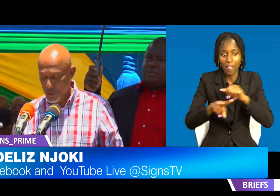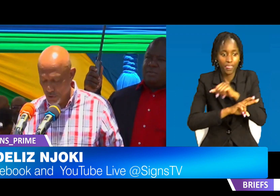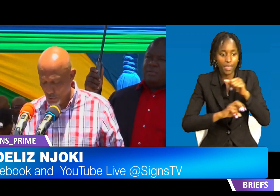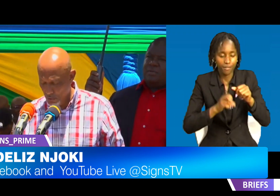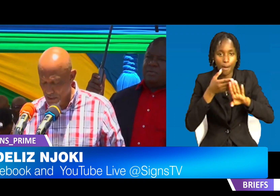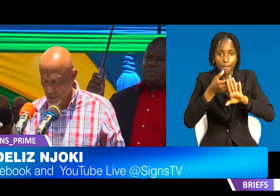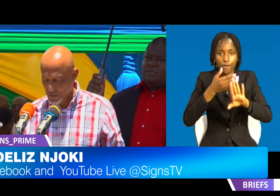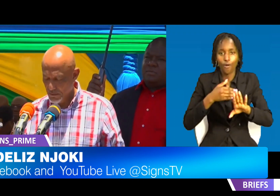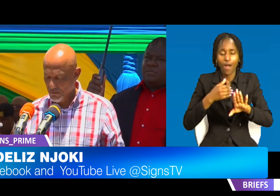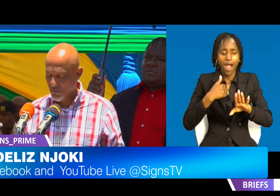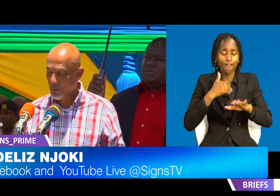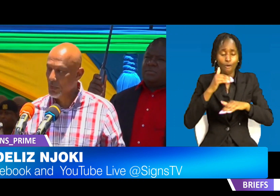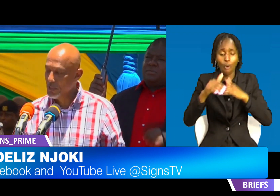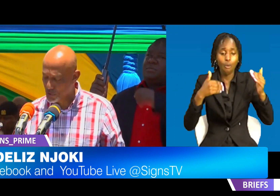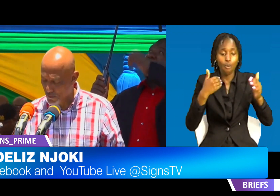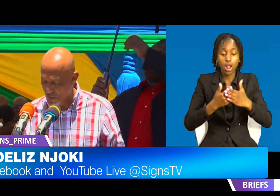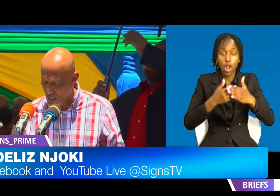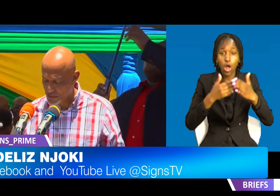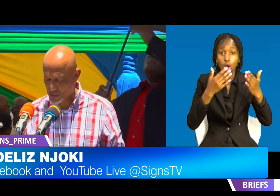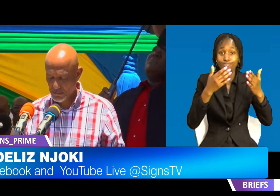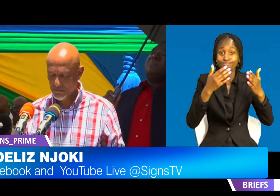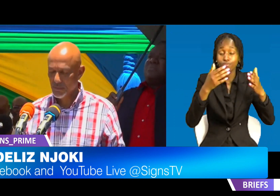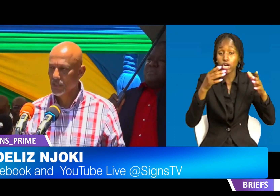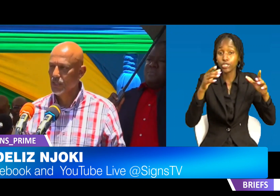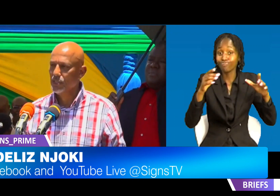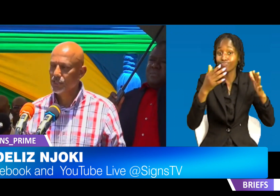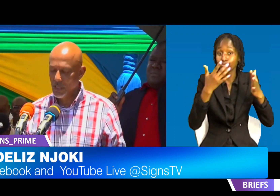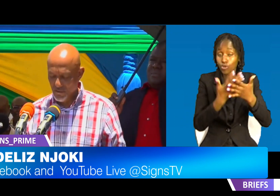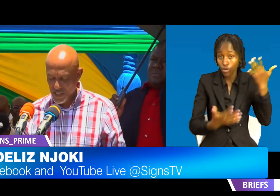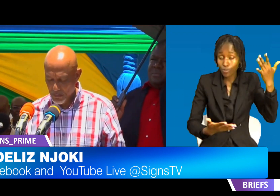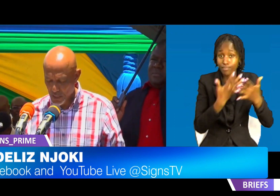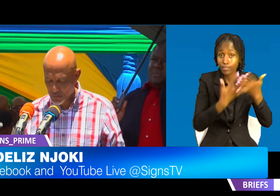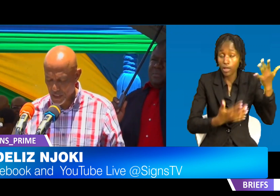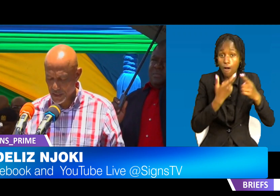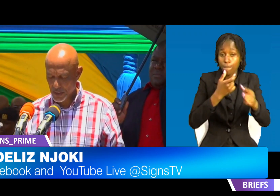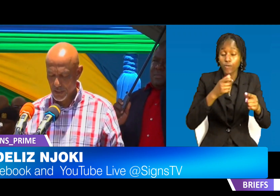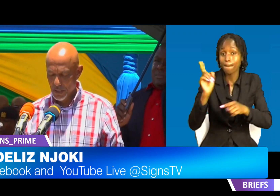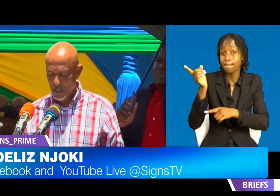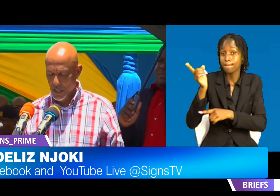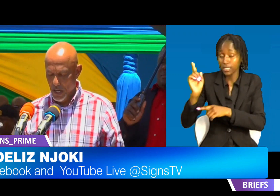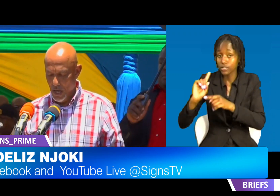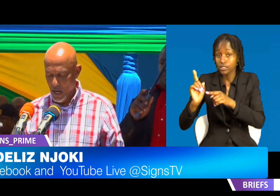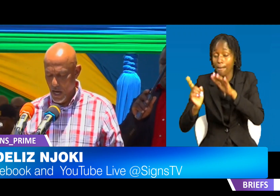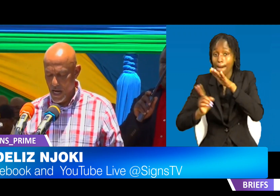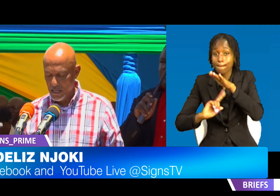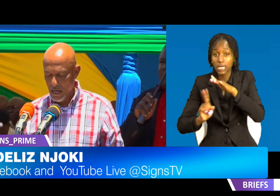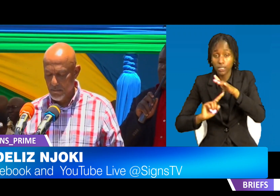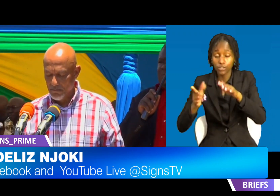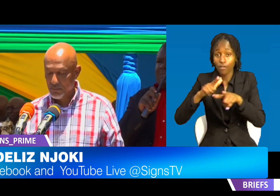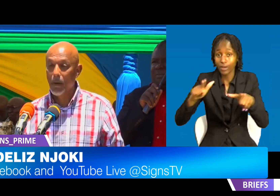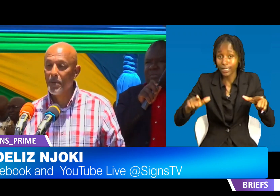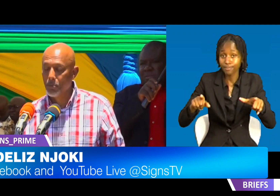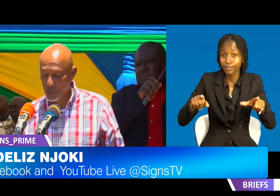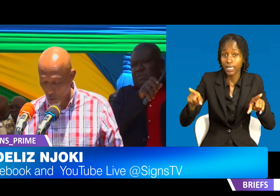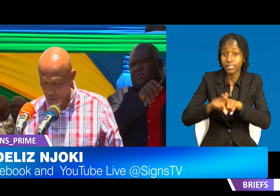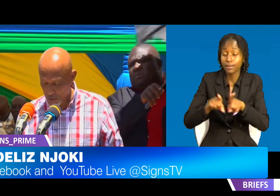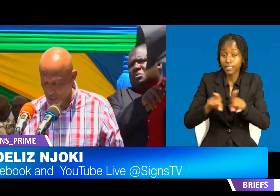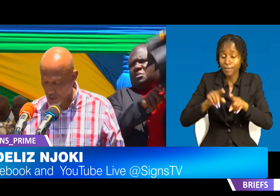the documents from the Ministry of Lands, Survey Department, and some people recorded